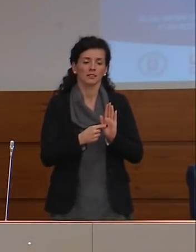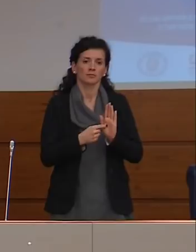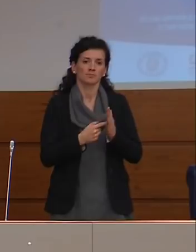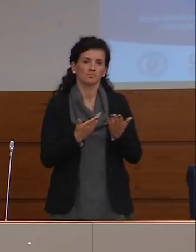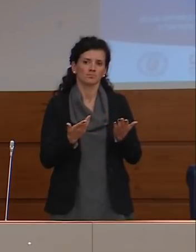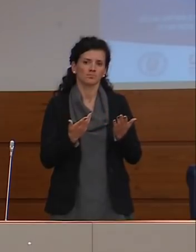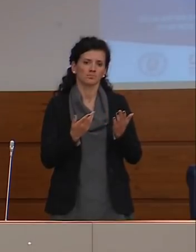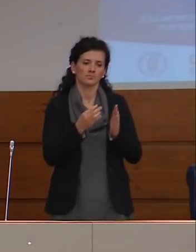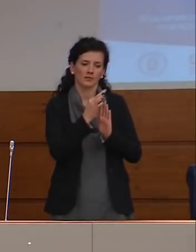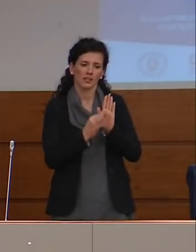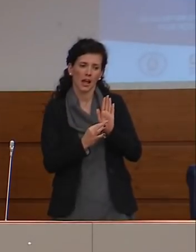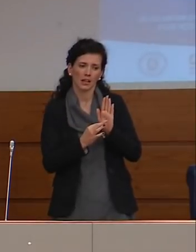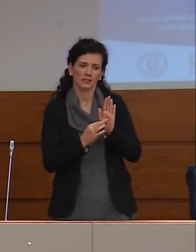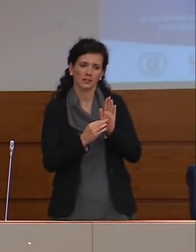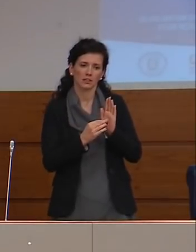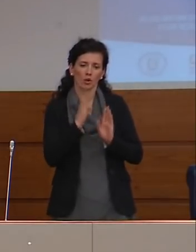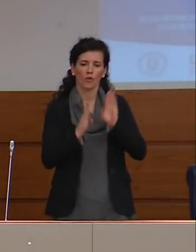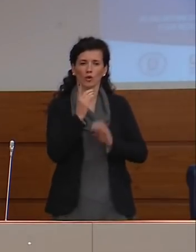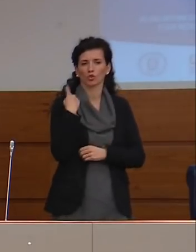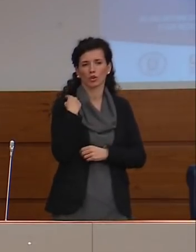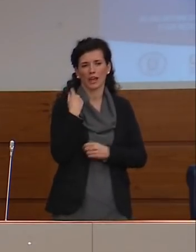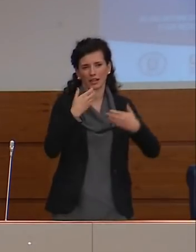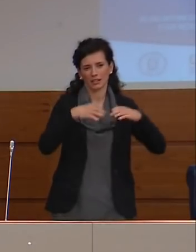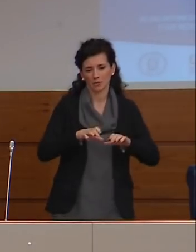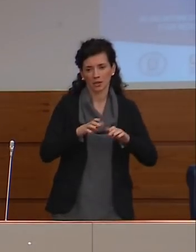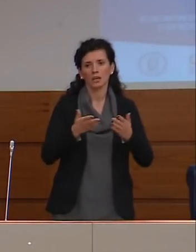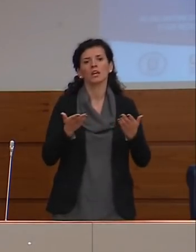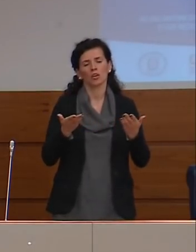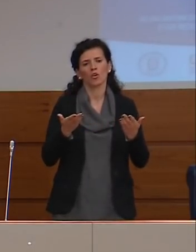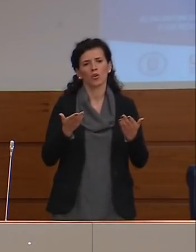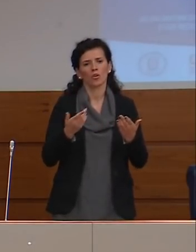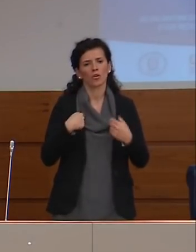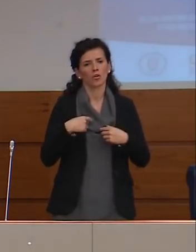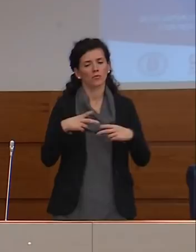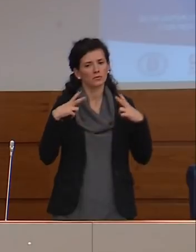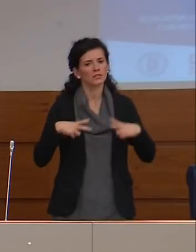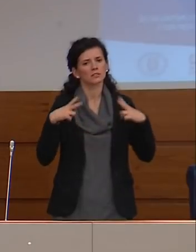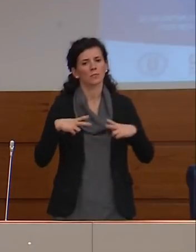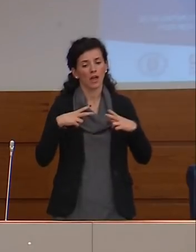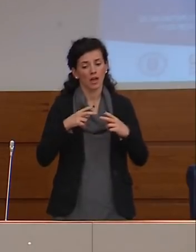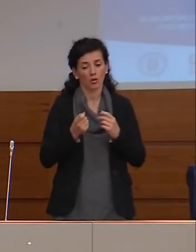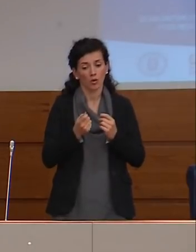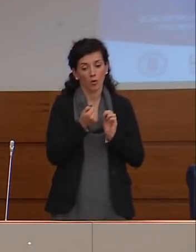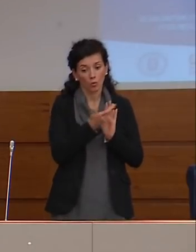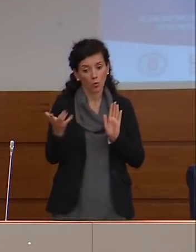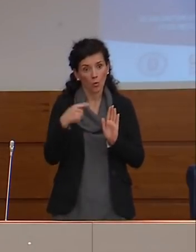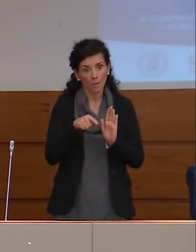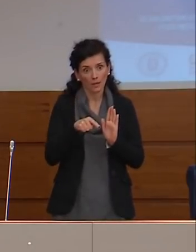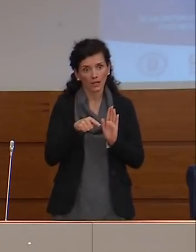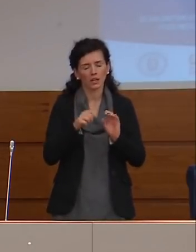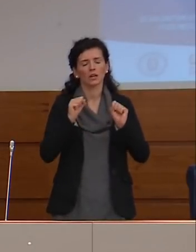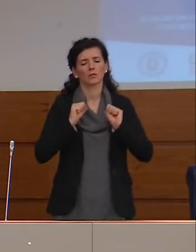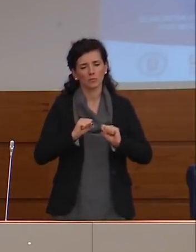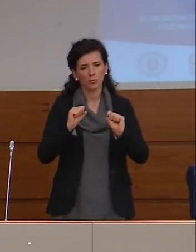Today's numbers are in contrast to yesterday's. We hope that these numbers can be confirmed in the coming days, but we must not let our guard down.